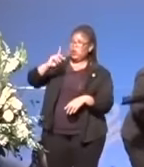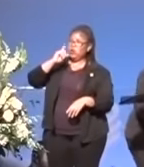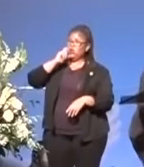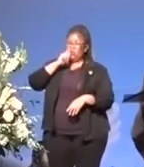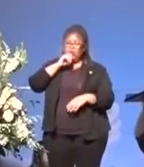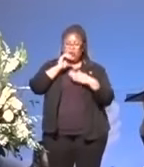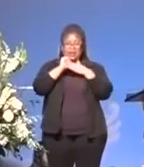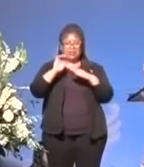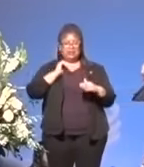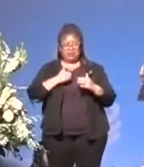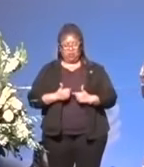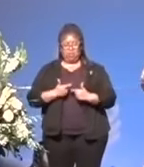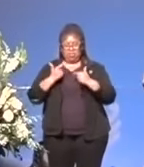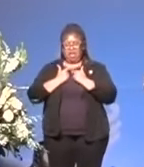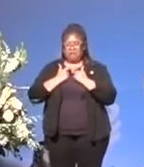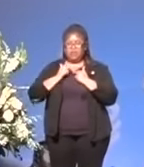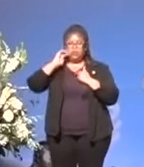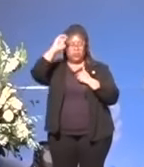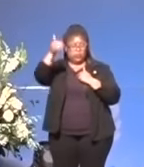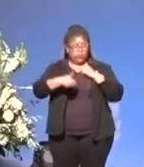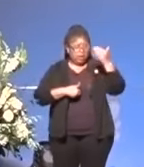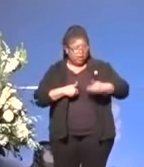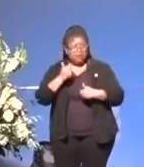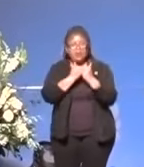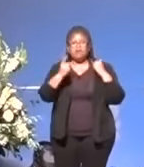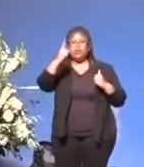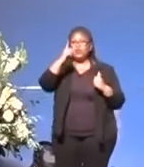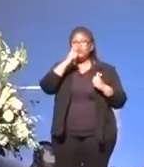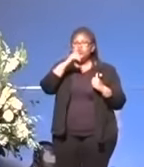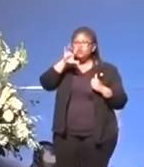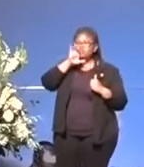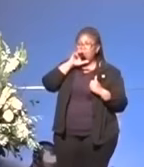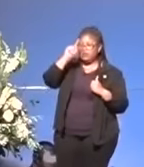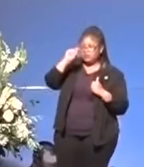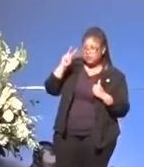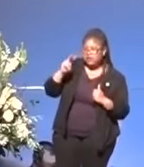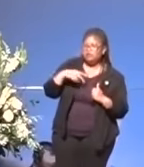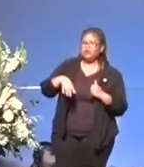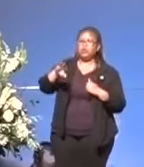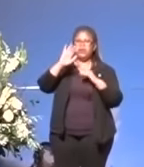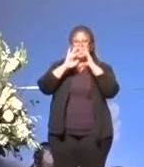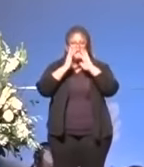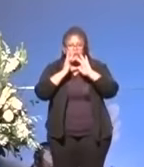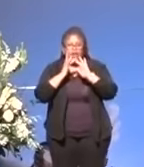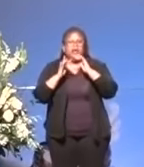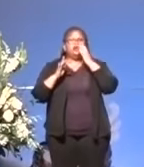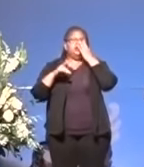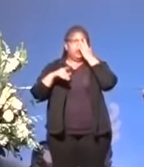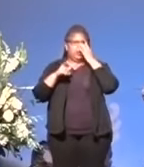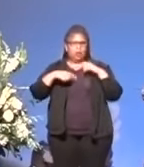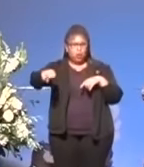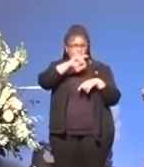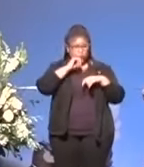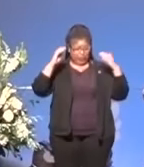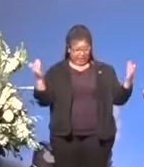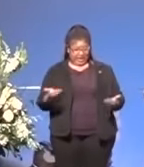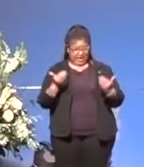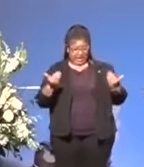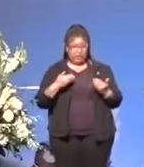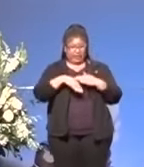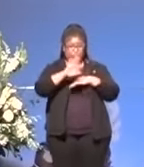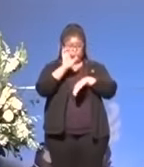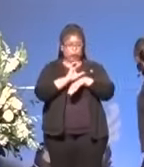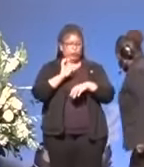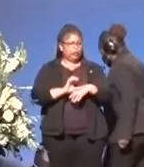greet each and every one of you that are watching by way of television or stream. Those of you that are here